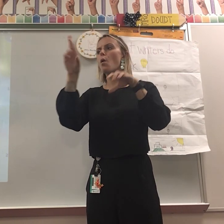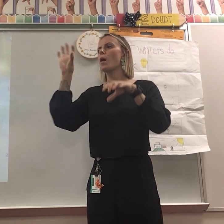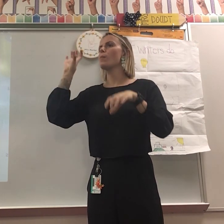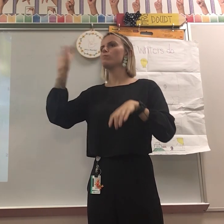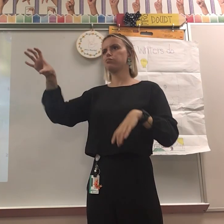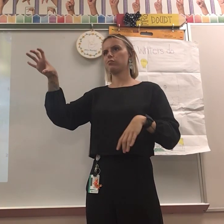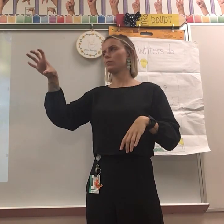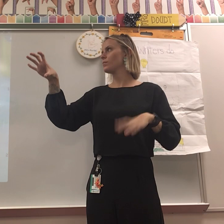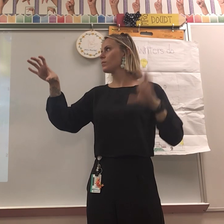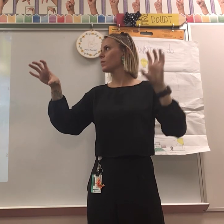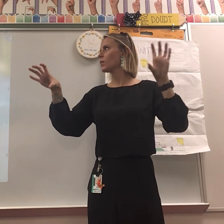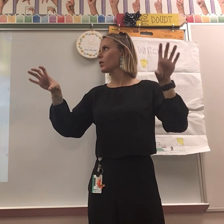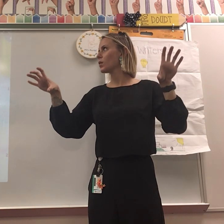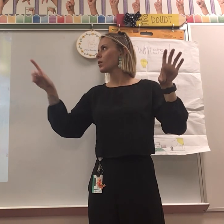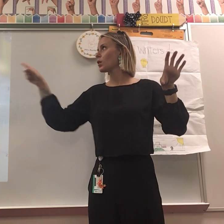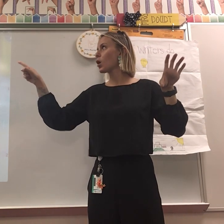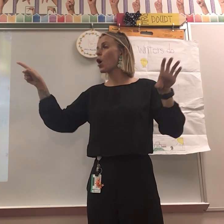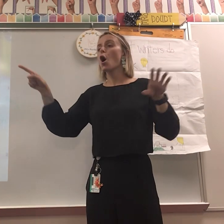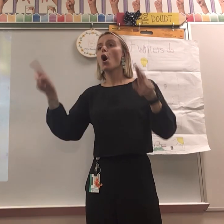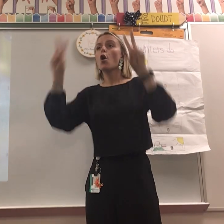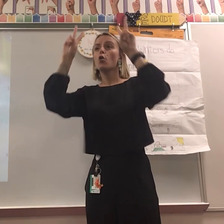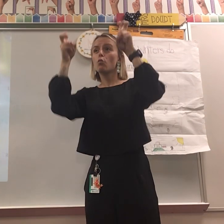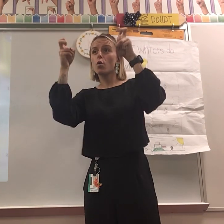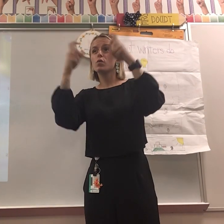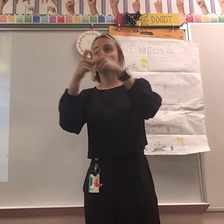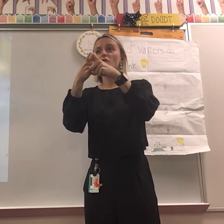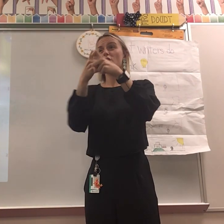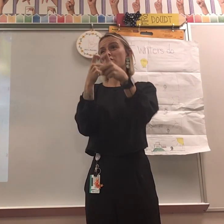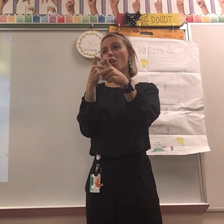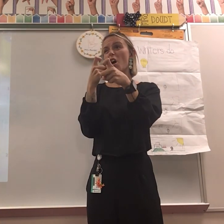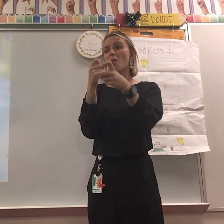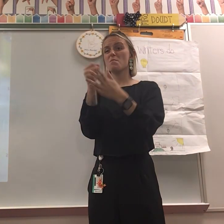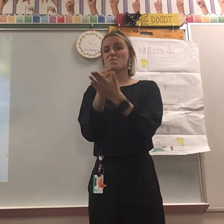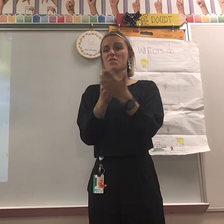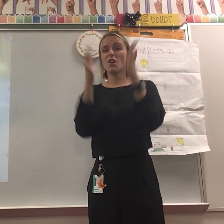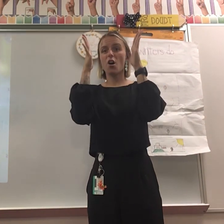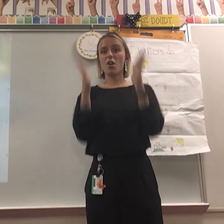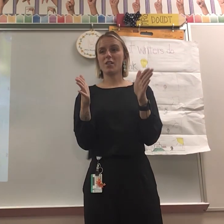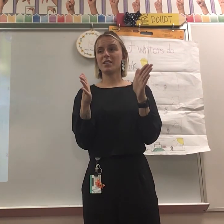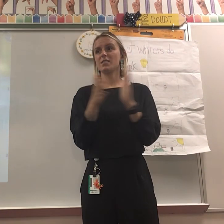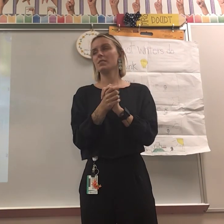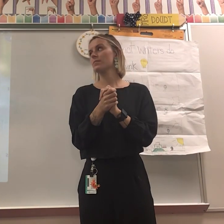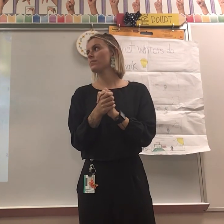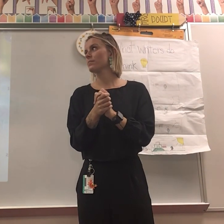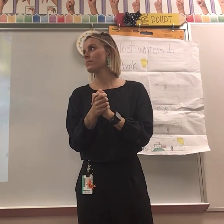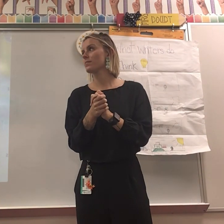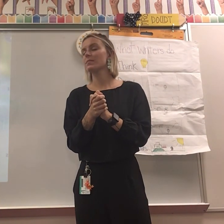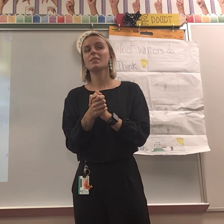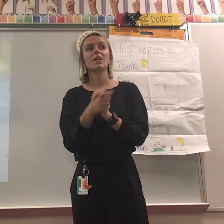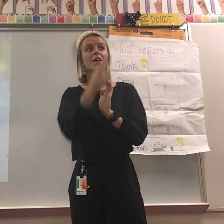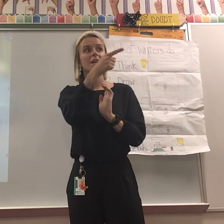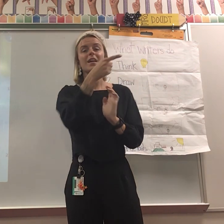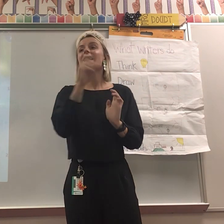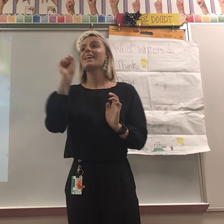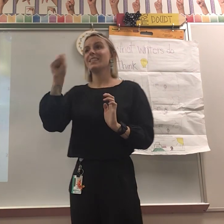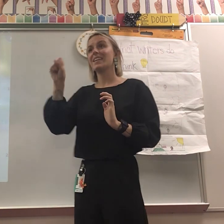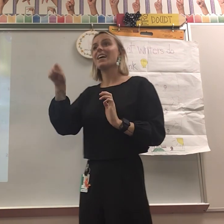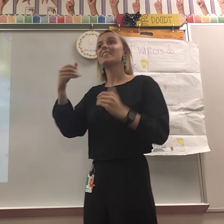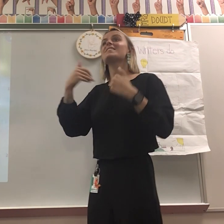quotes from the artist. So do they have to be quotes, Jordan? Yes, that's what our direction is asking us